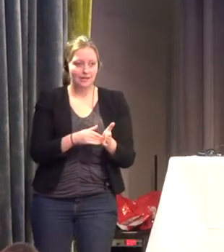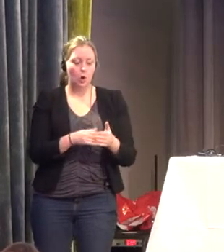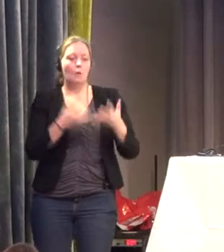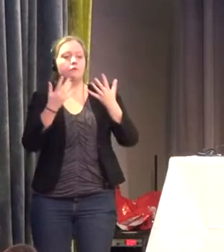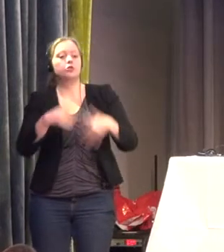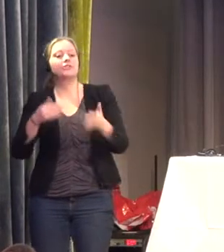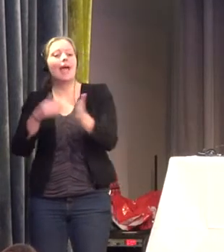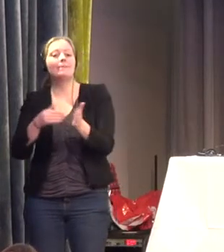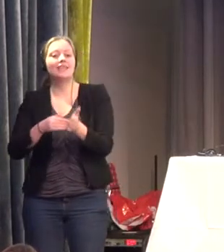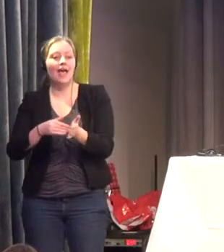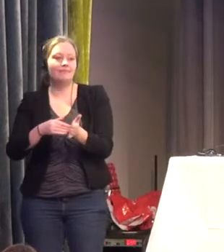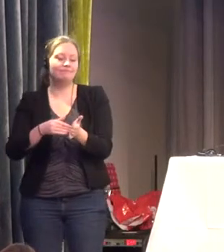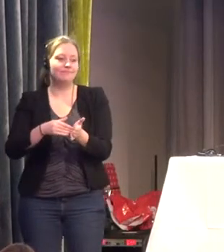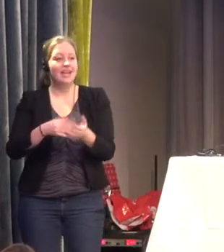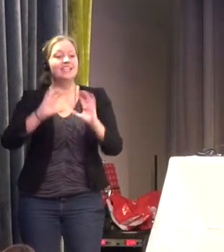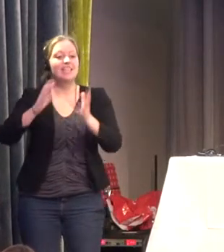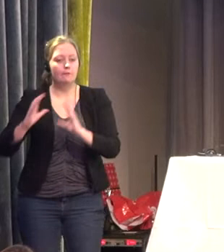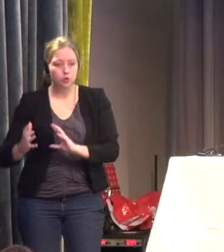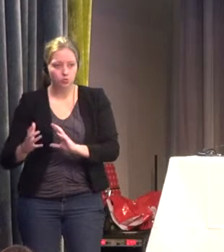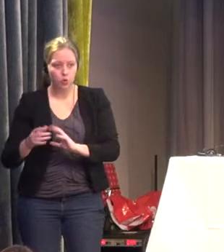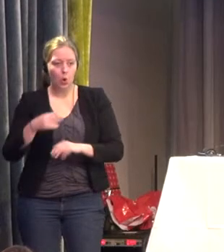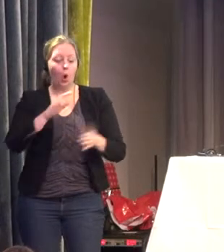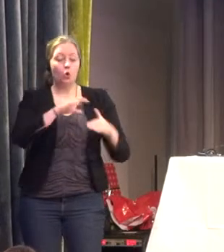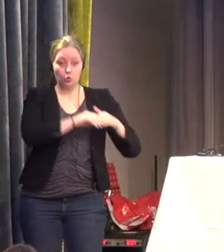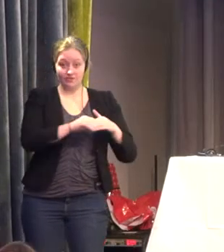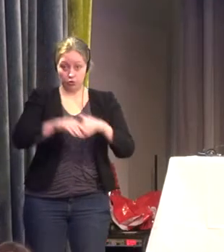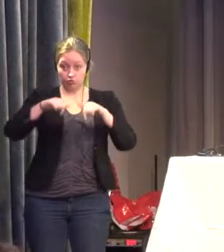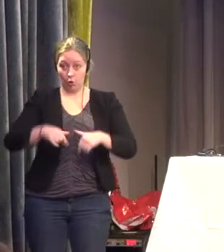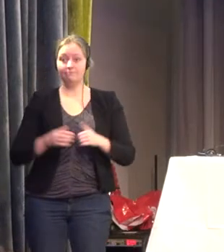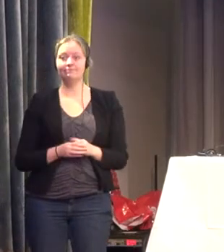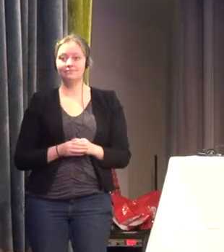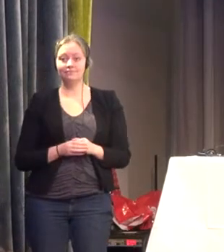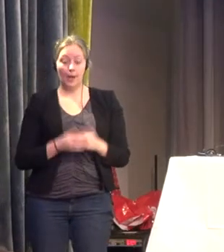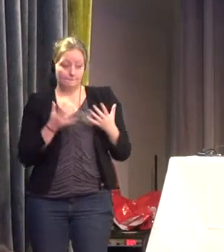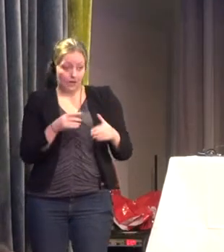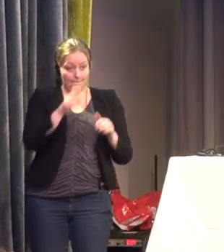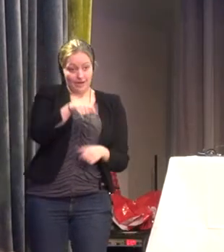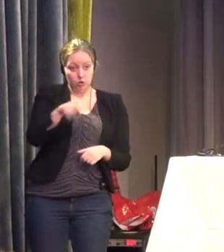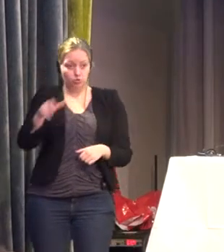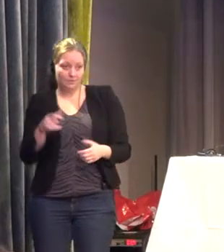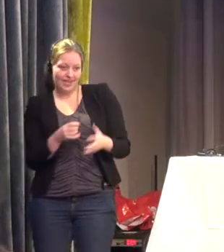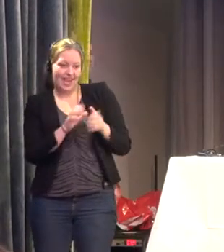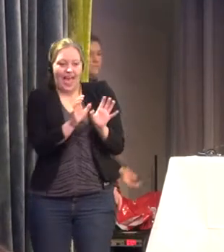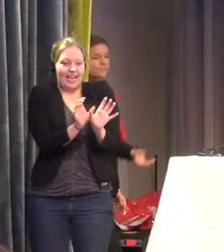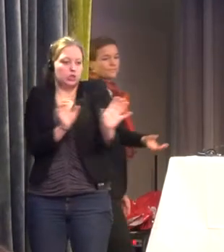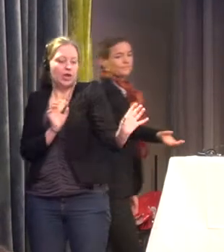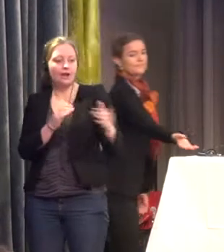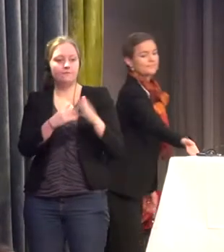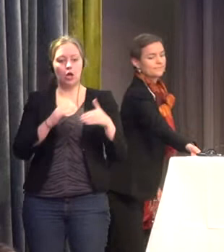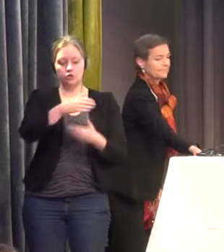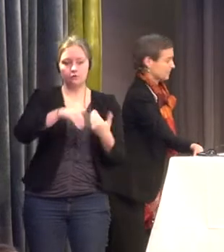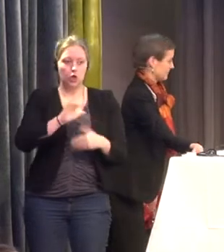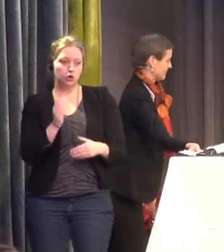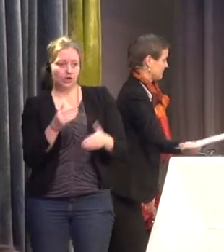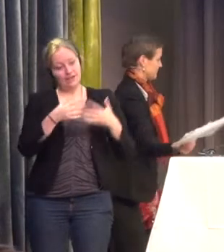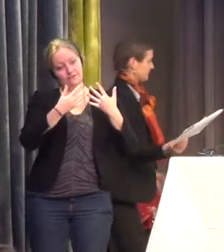The CRPD arose in large part because of the historic exclusion of persons with disabilities from their societies and from